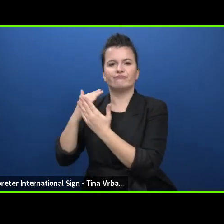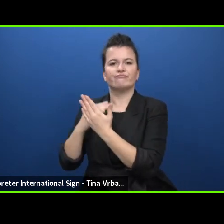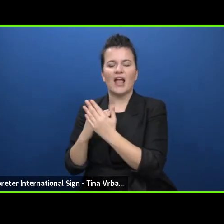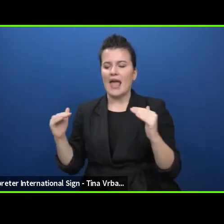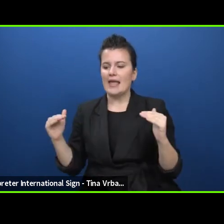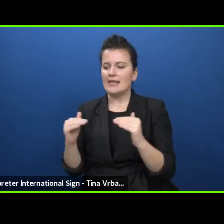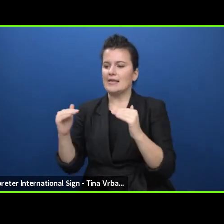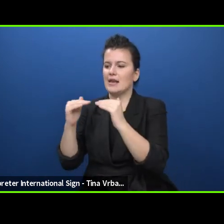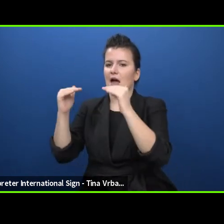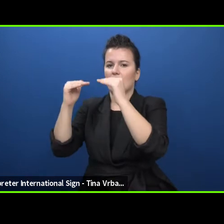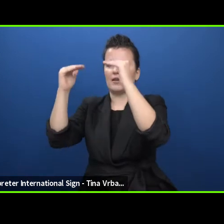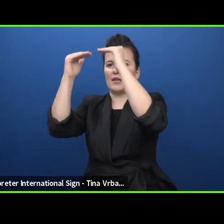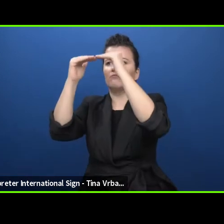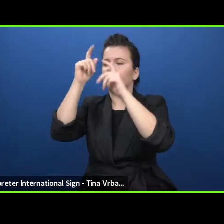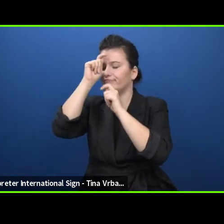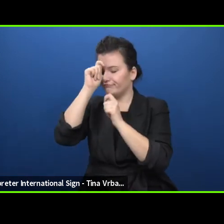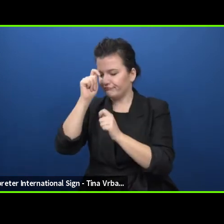paranoid boundaries.